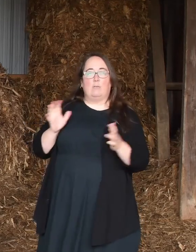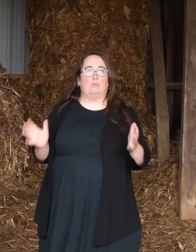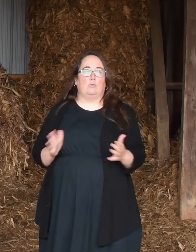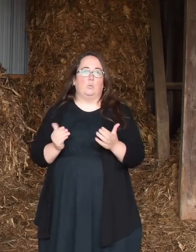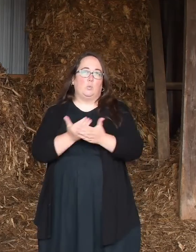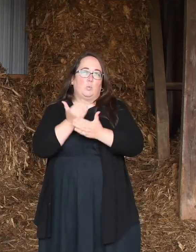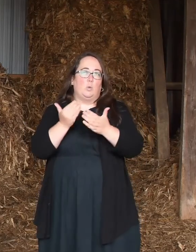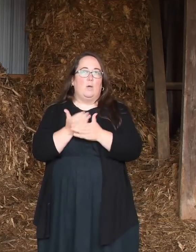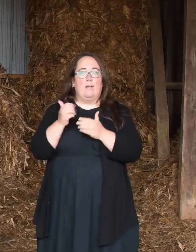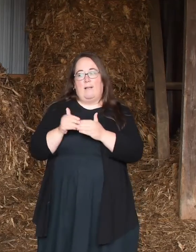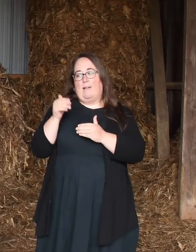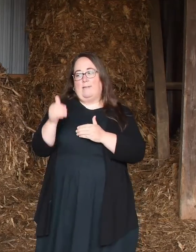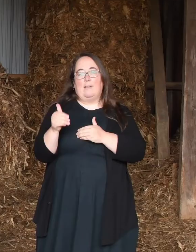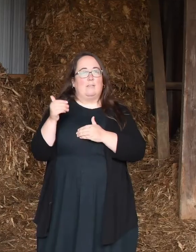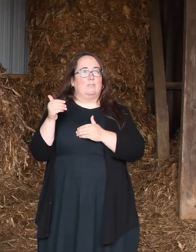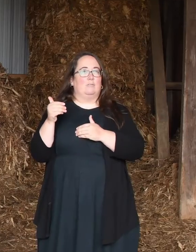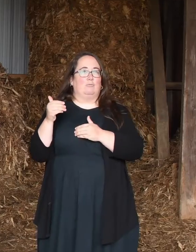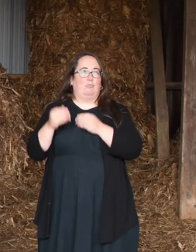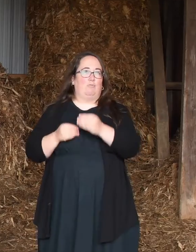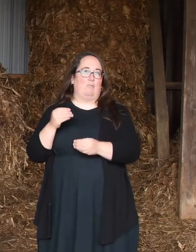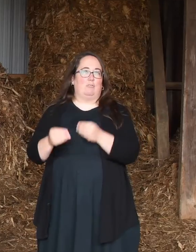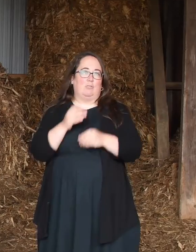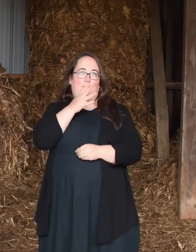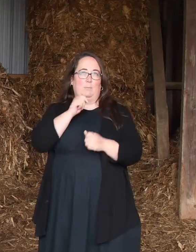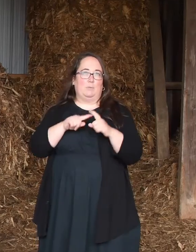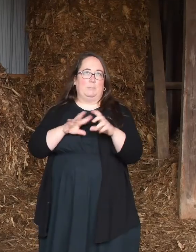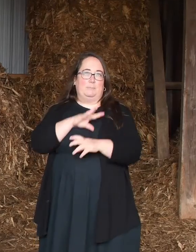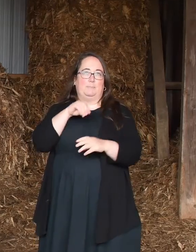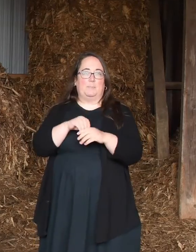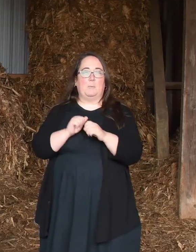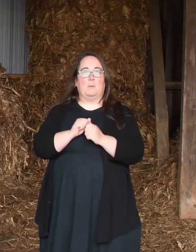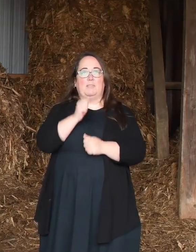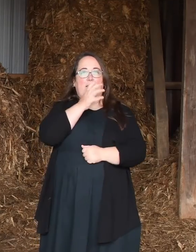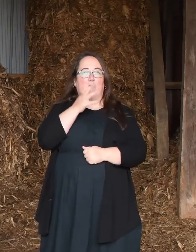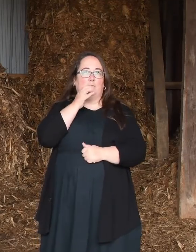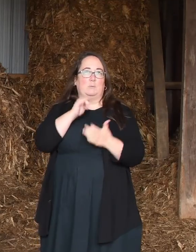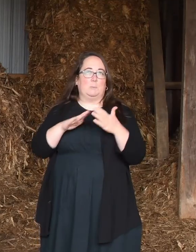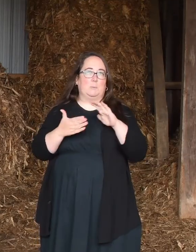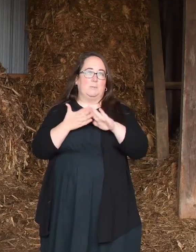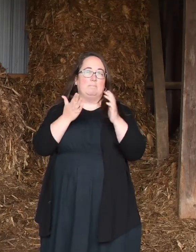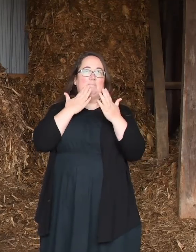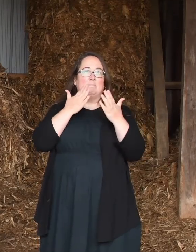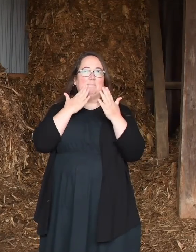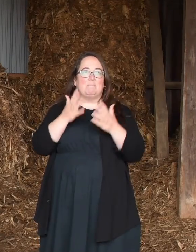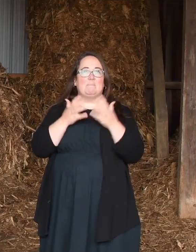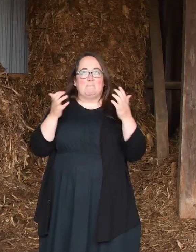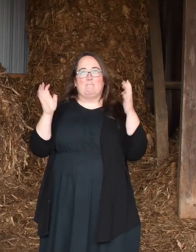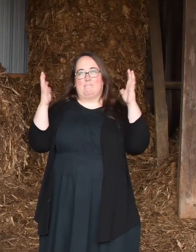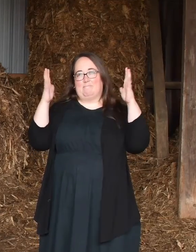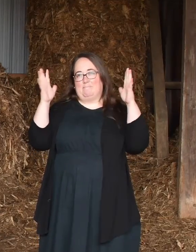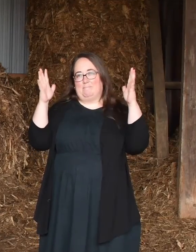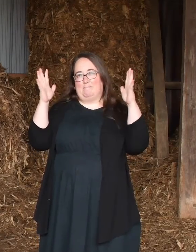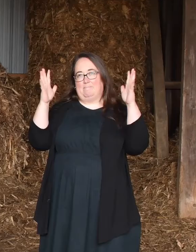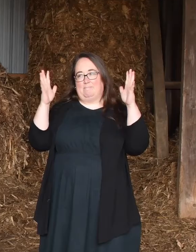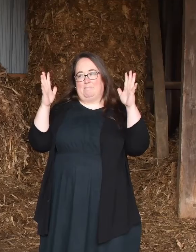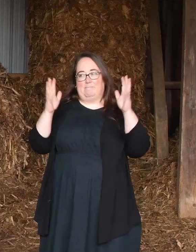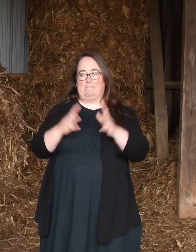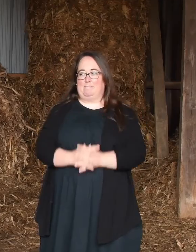encouraging new and next generation farmers to be part of the ag community. Thank you.